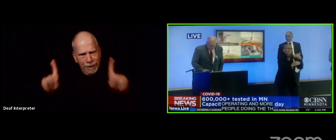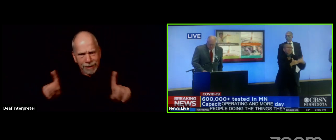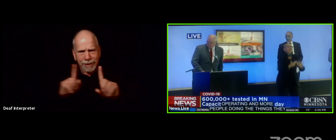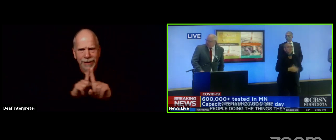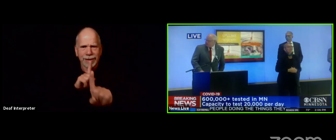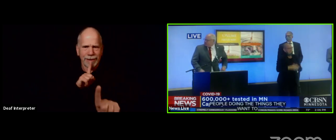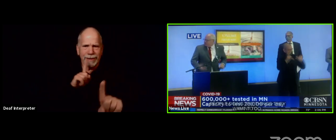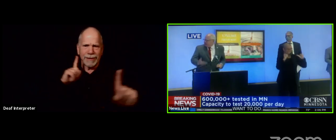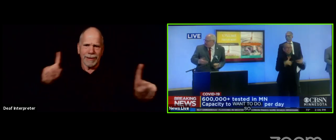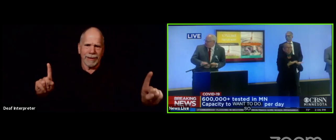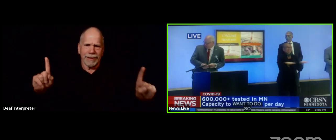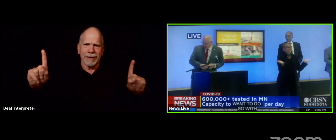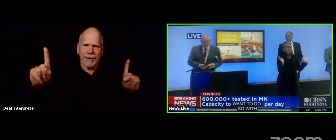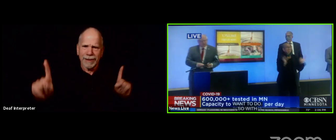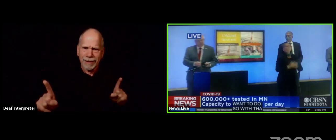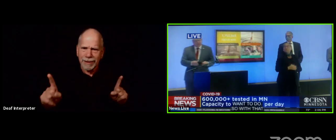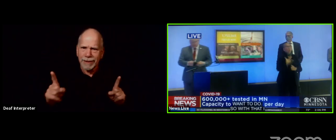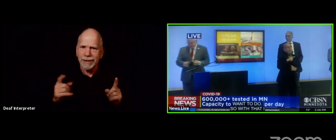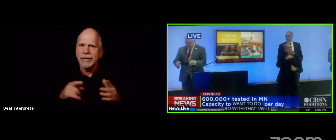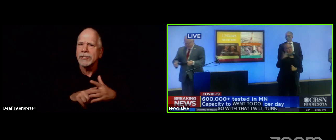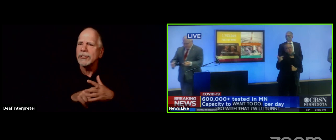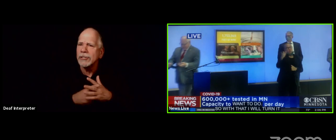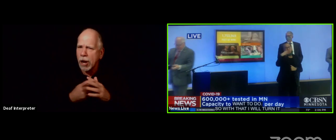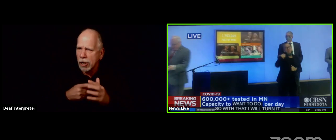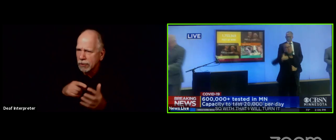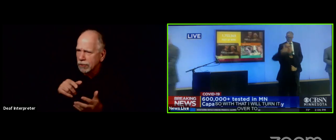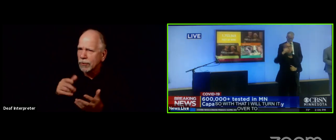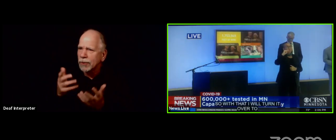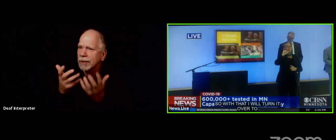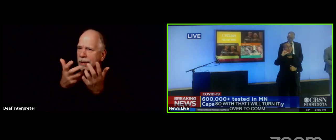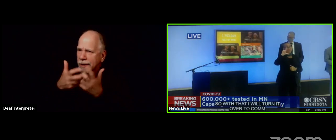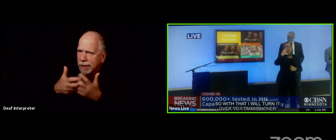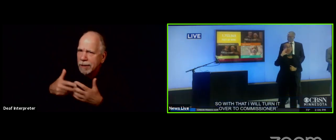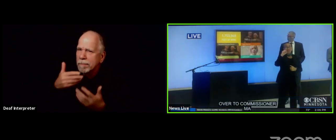turn it over to Commissioner Malcolm to give us an update as of today.